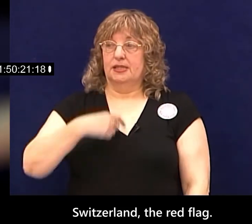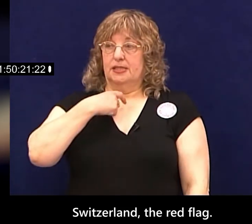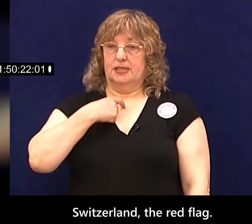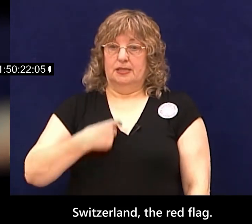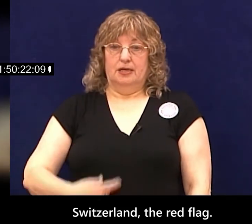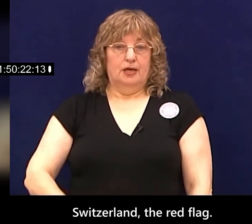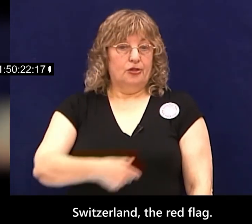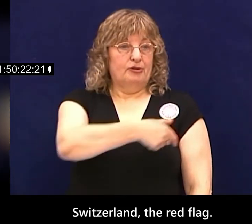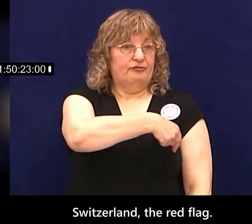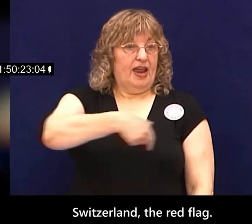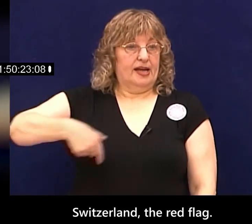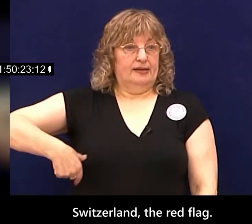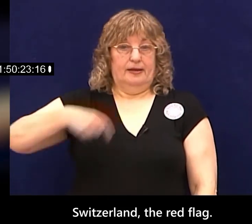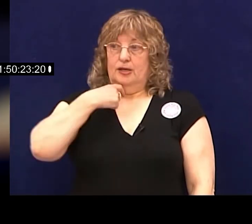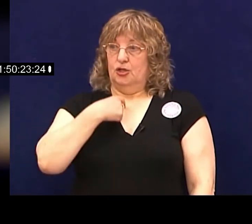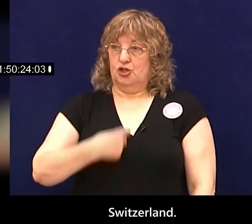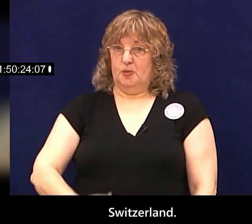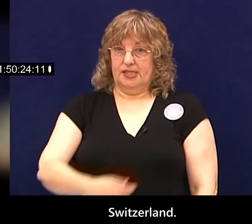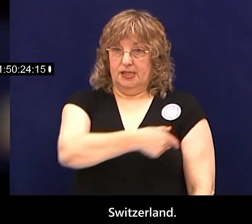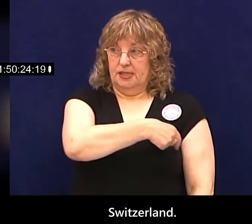Switzerland, the red flag. Switzerland.